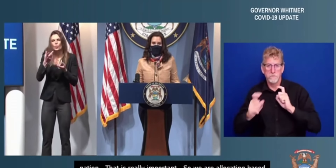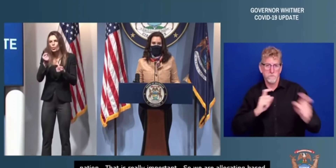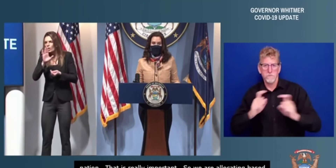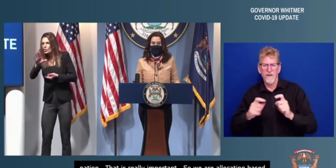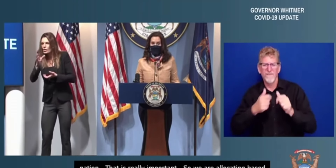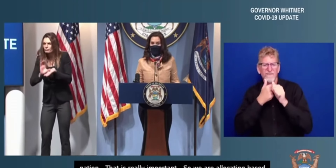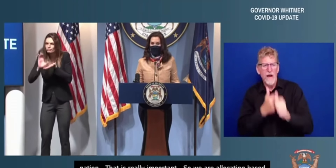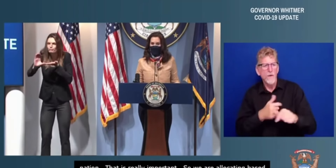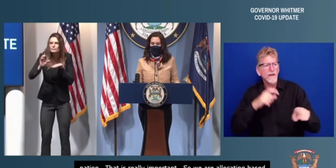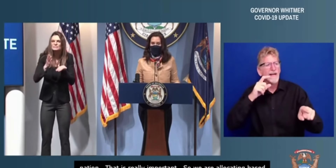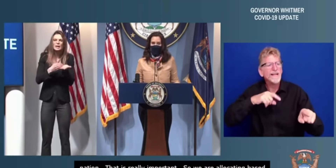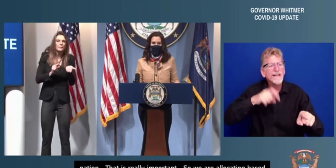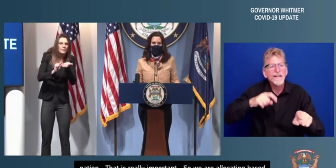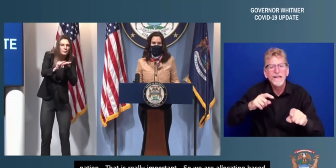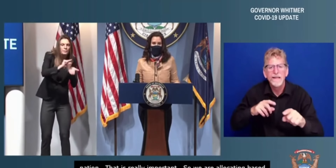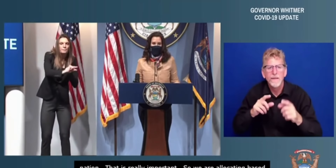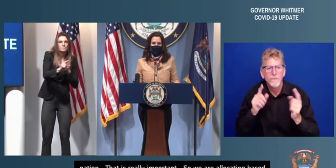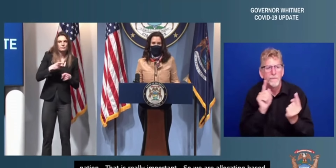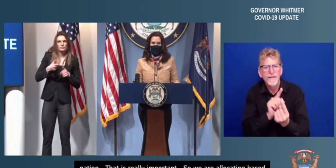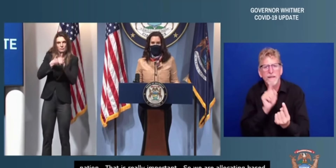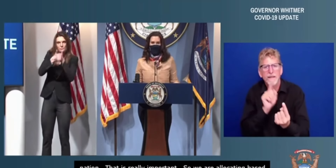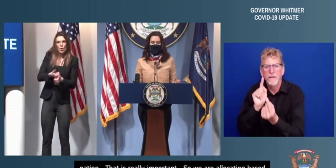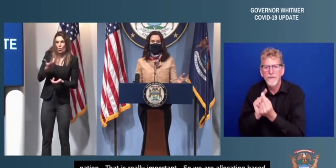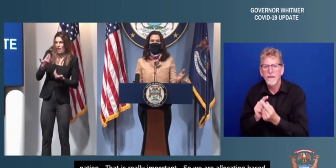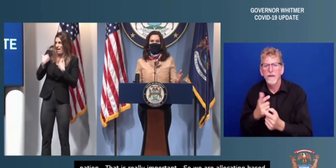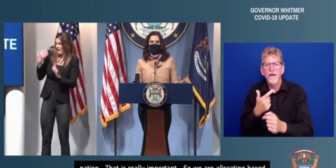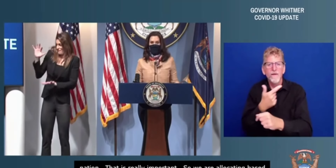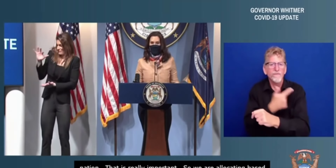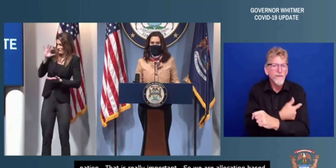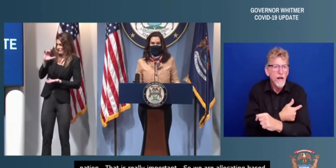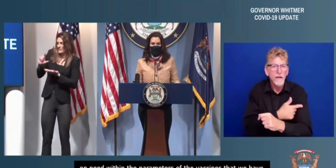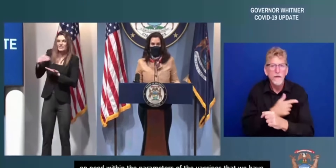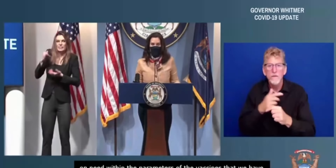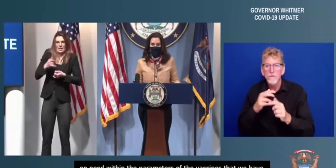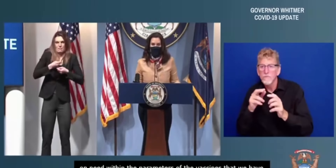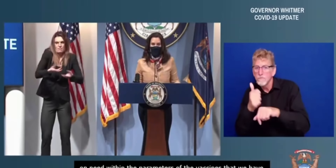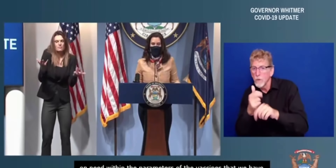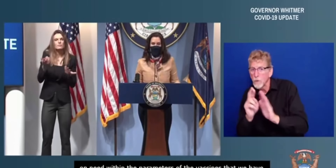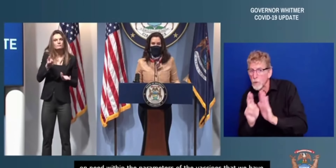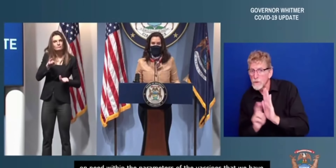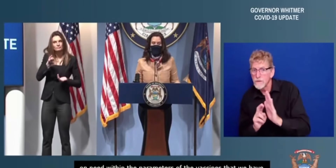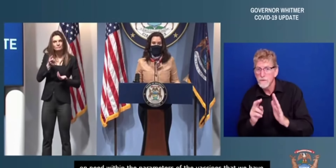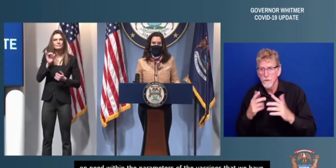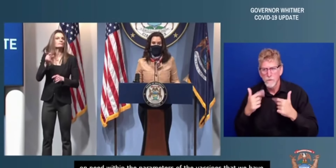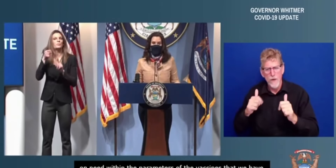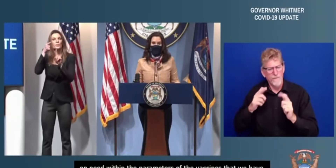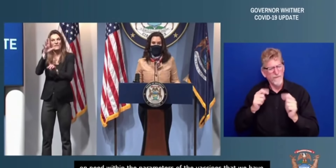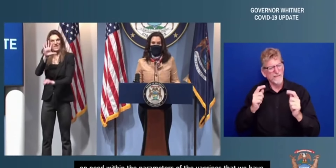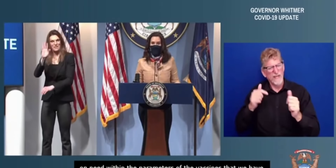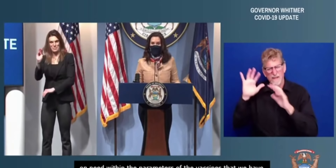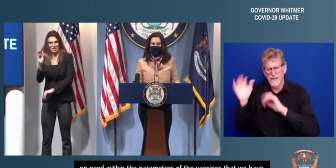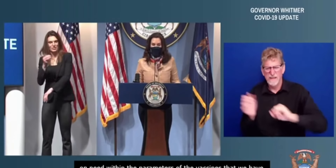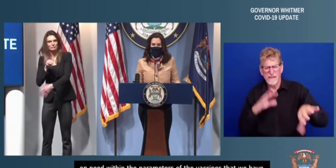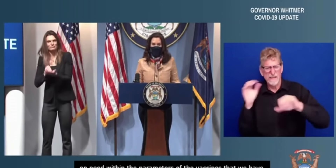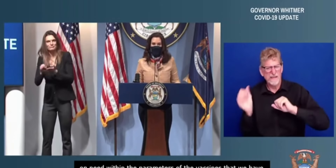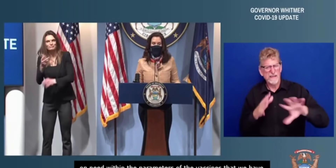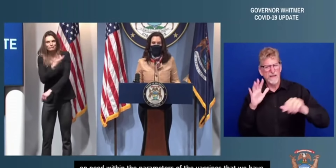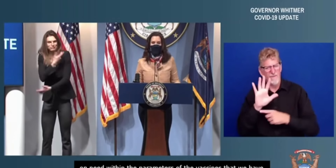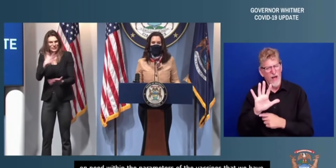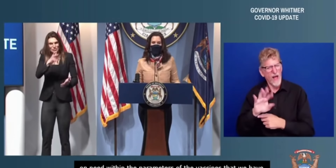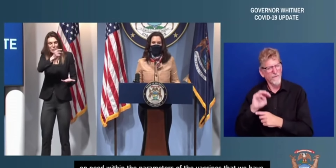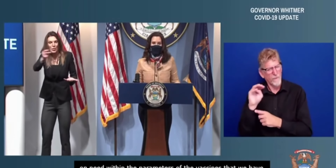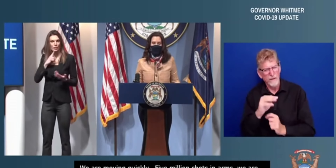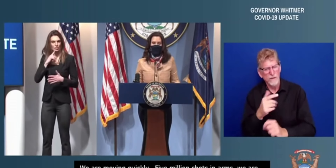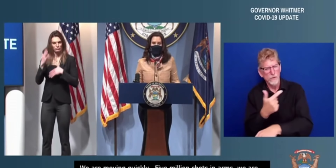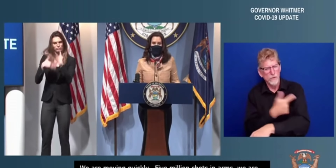of the vaccines that we have. We're moving quickly. 5 million shots in arms. We're one of the states that's been able to move the fastest. We've